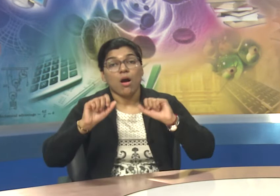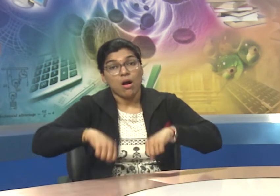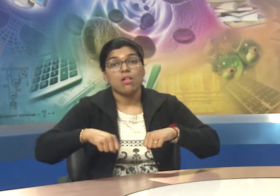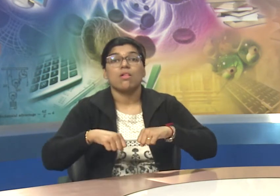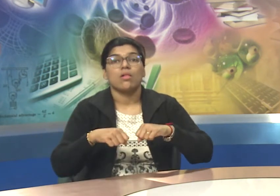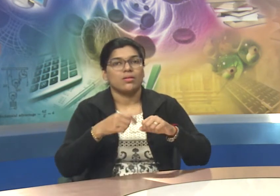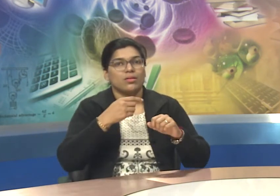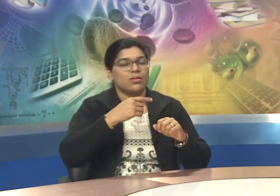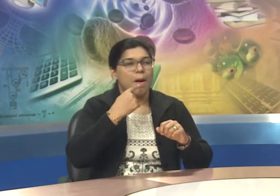changes